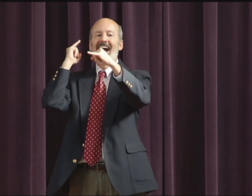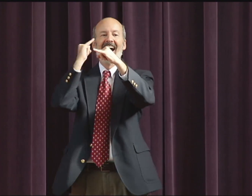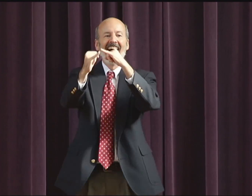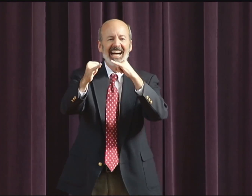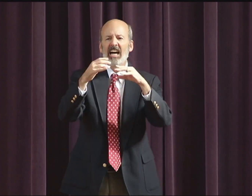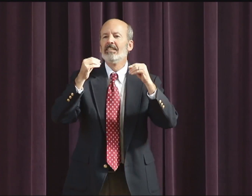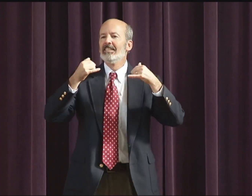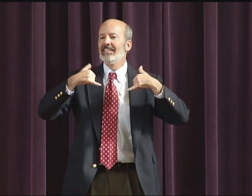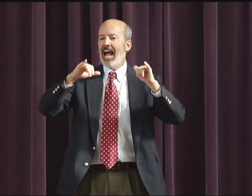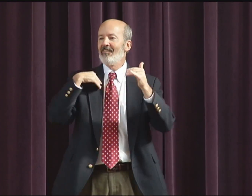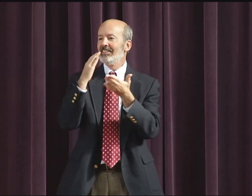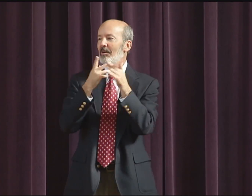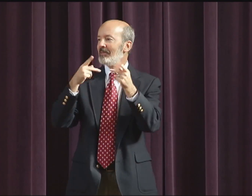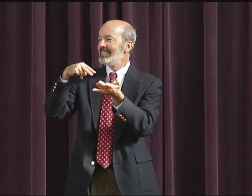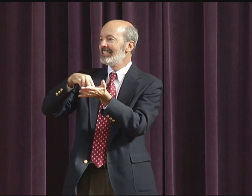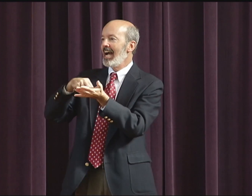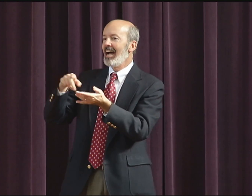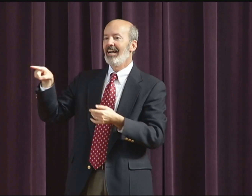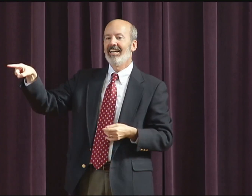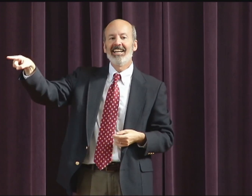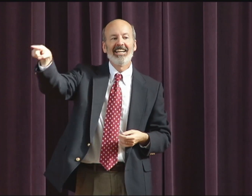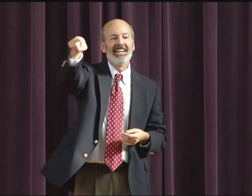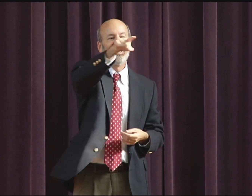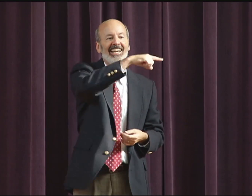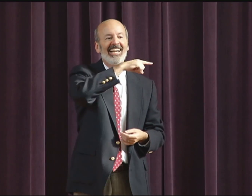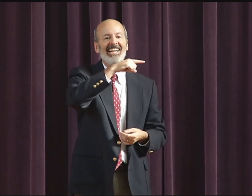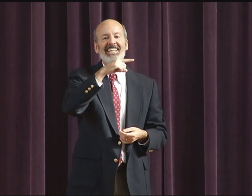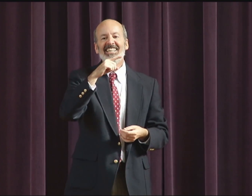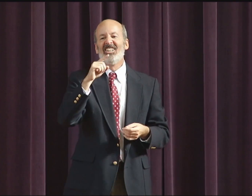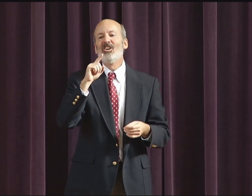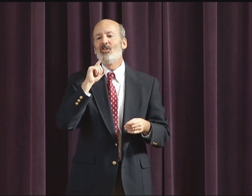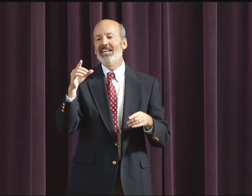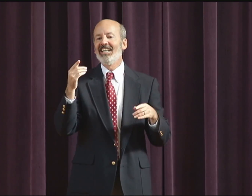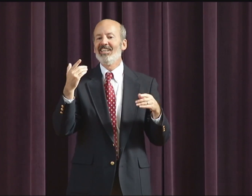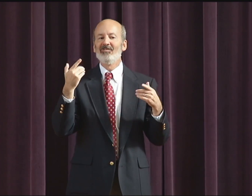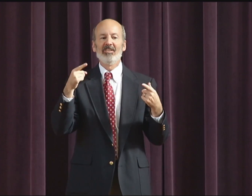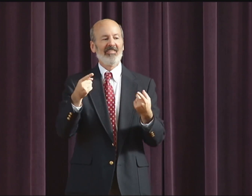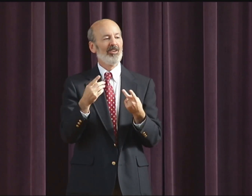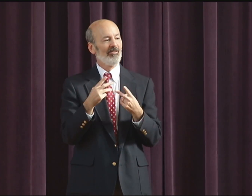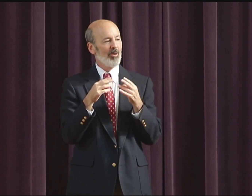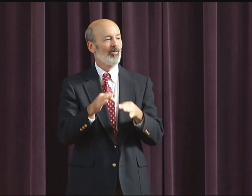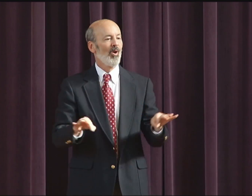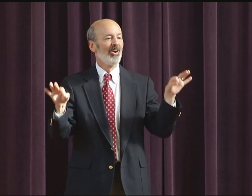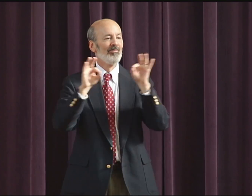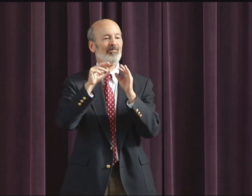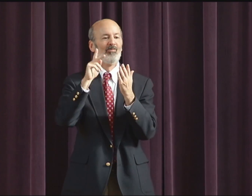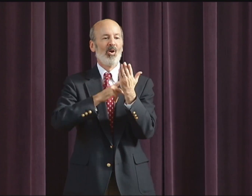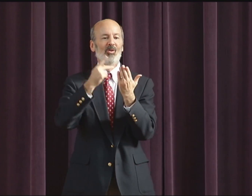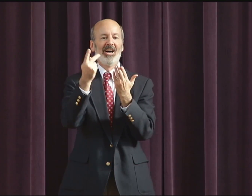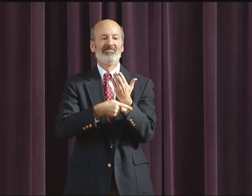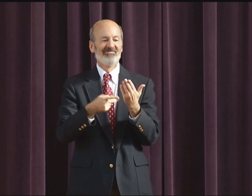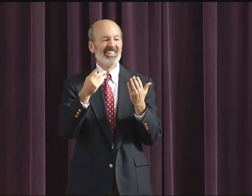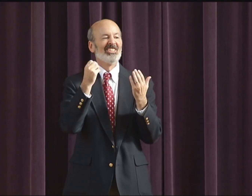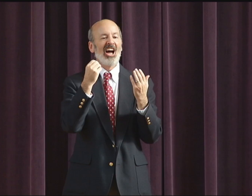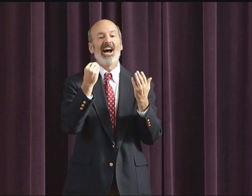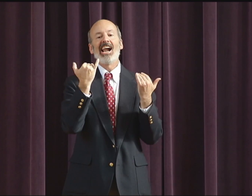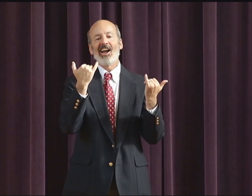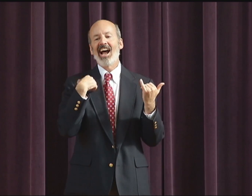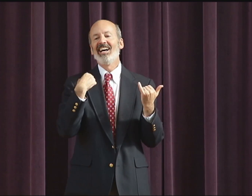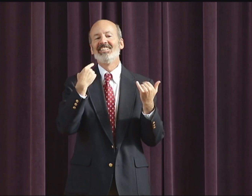have seats here from the front all the way to the back of the room and people who are standing along the wall. So obviously this is an